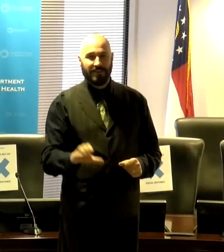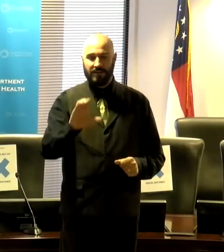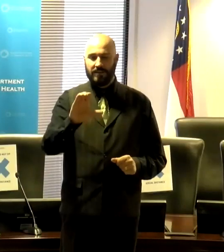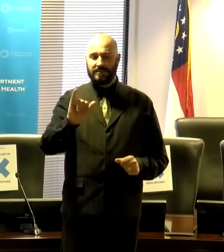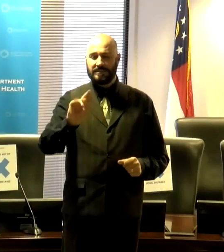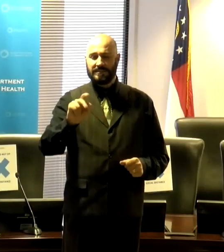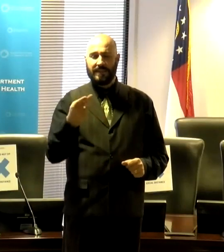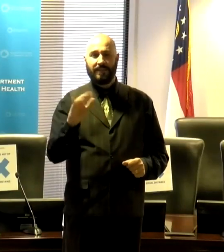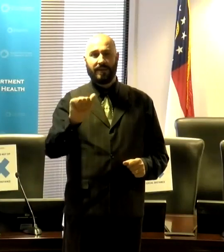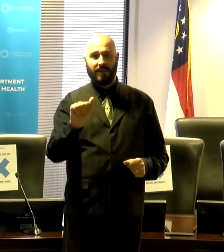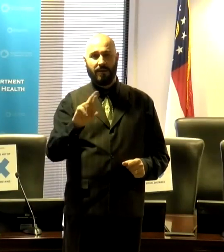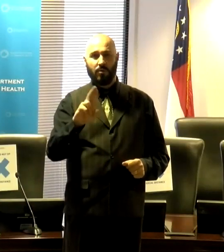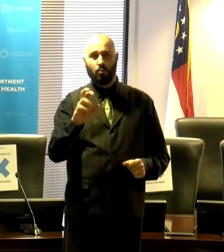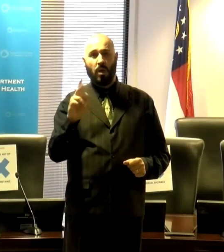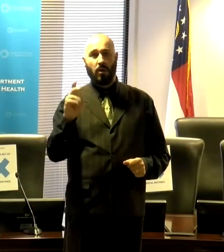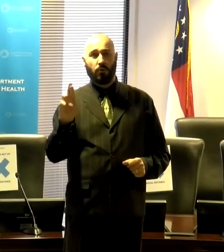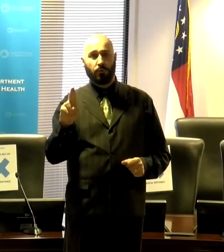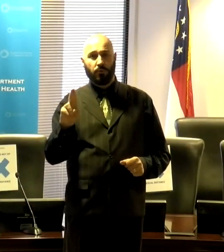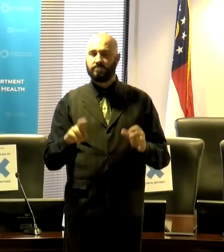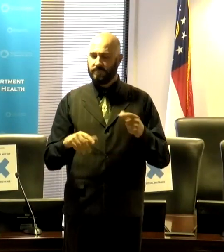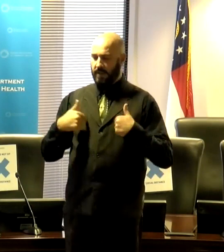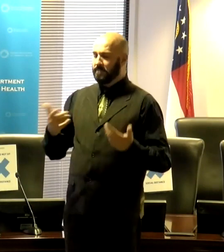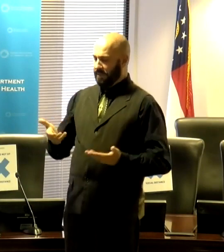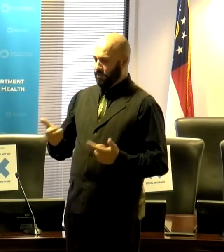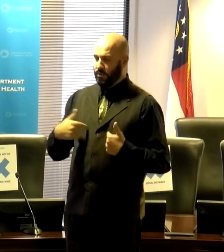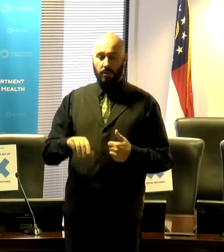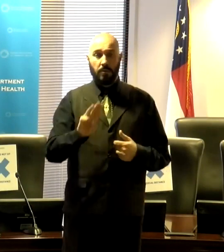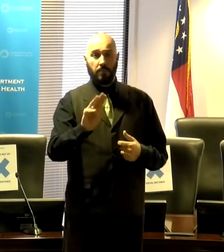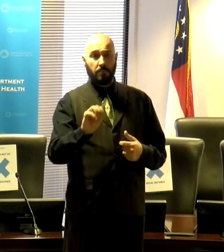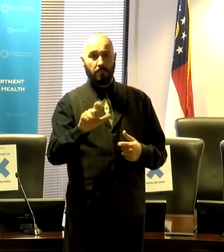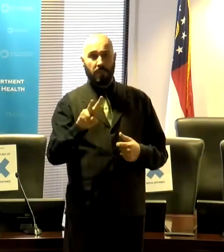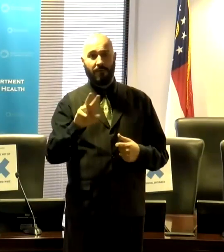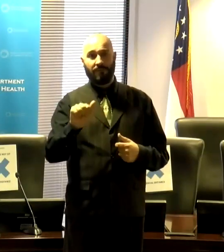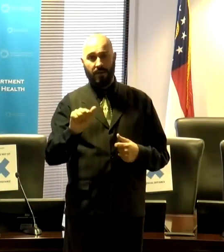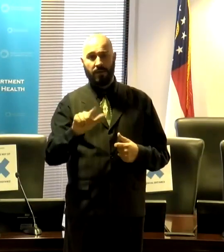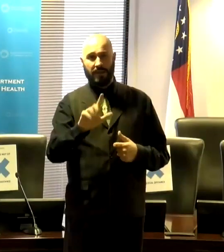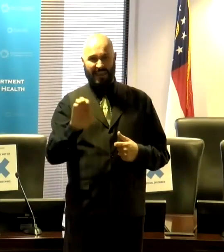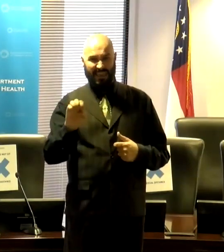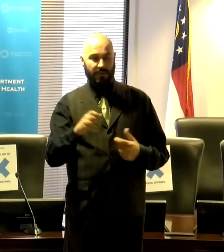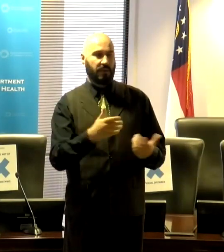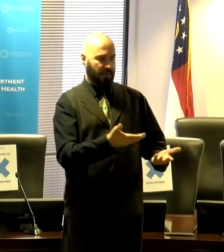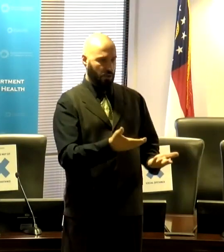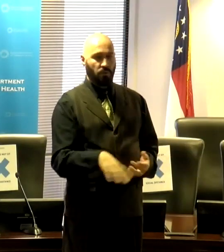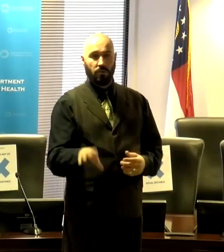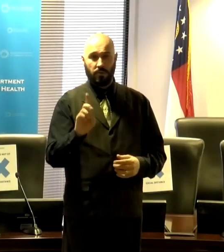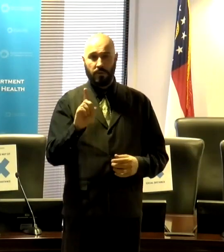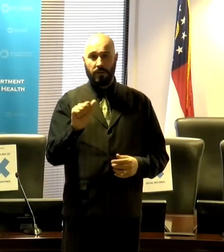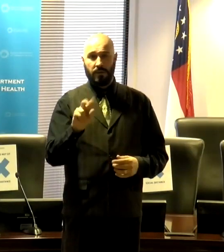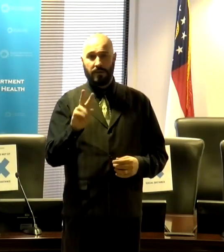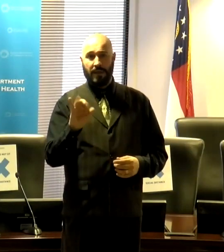Rucker. I'm here. Nelva Lee. Here. David Cruz.